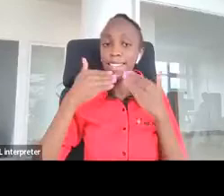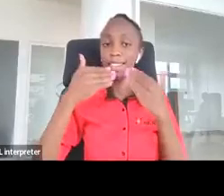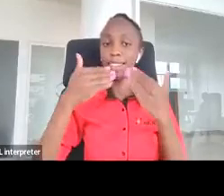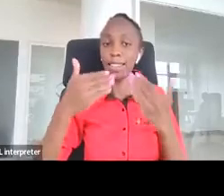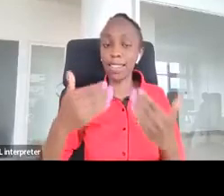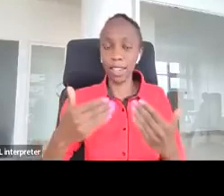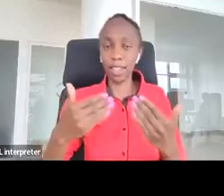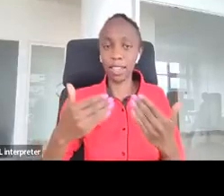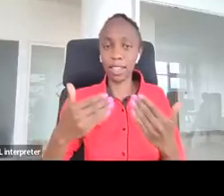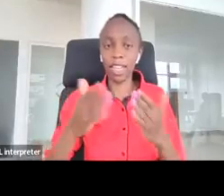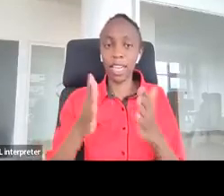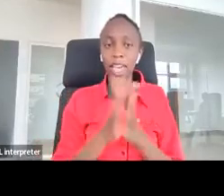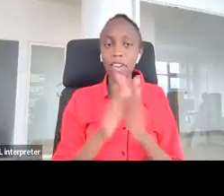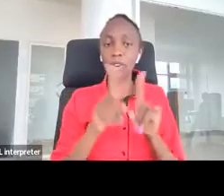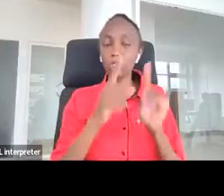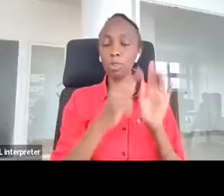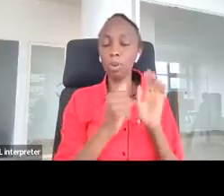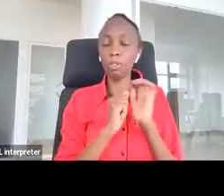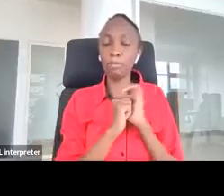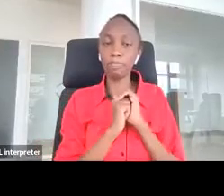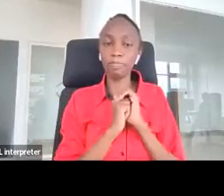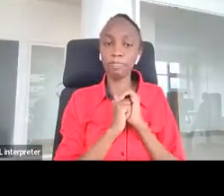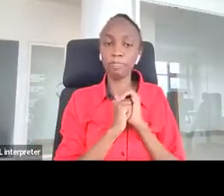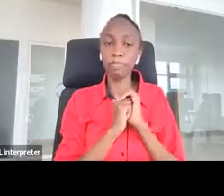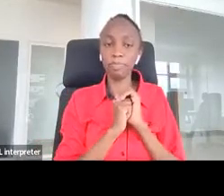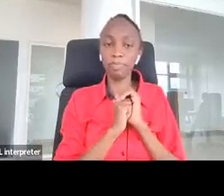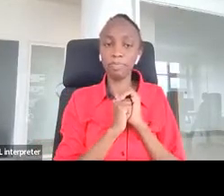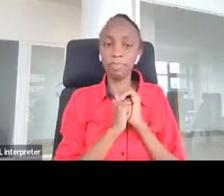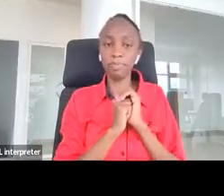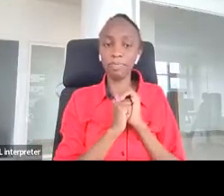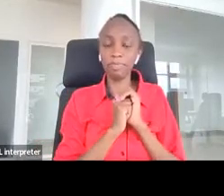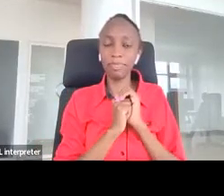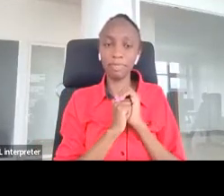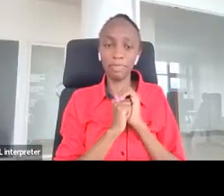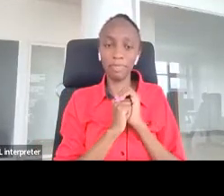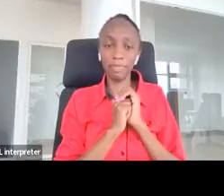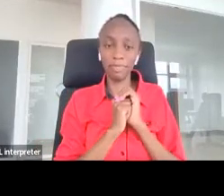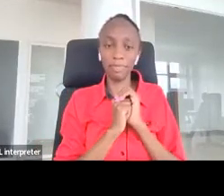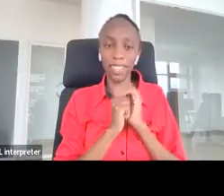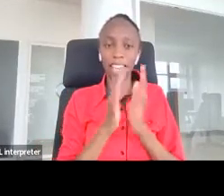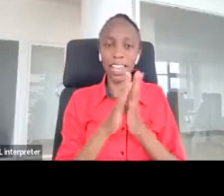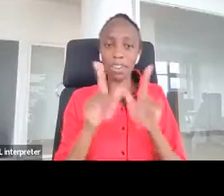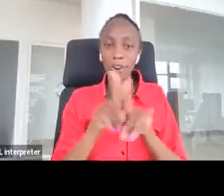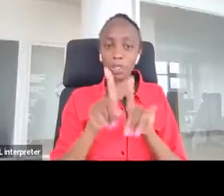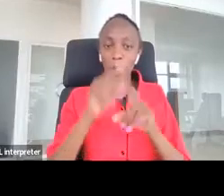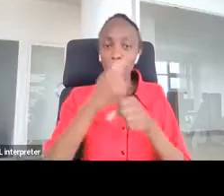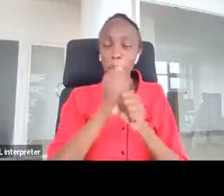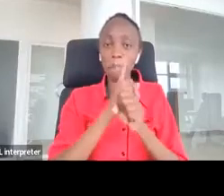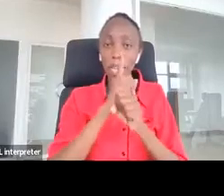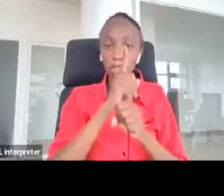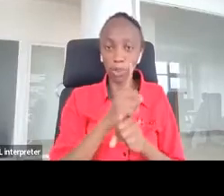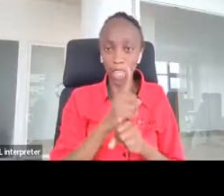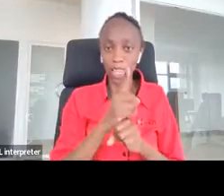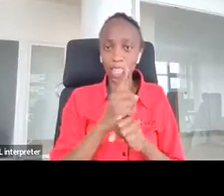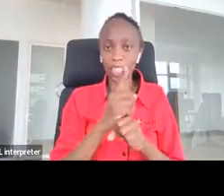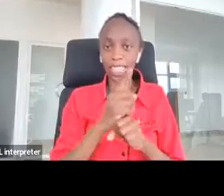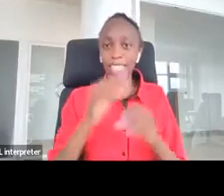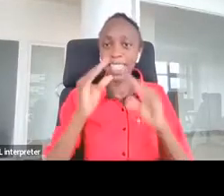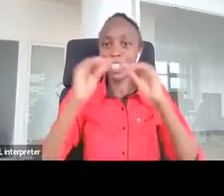show and even make sure that teachers feel